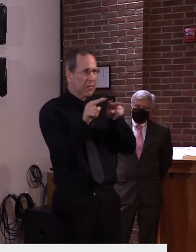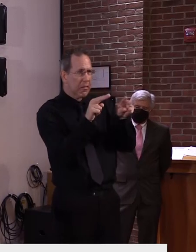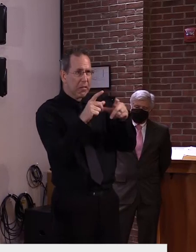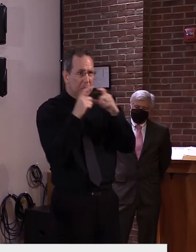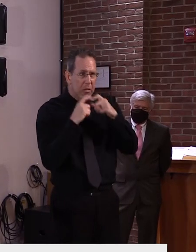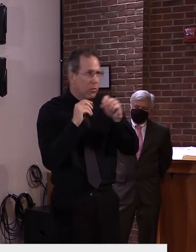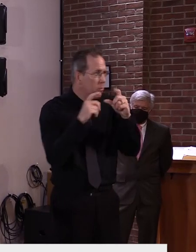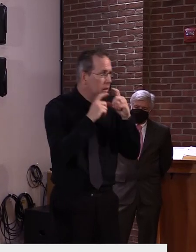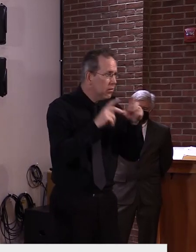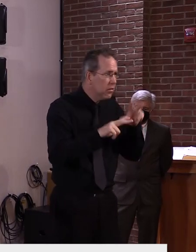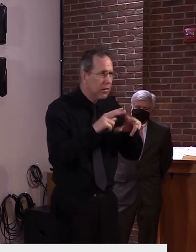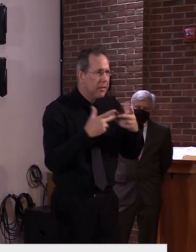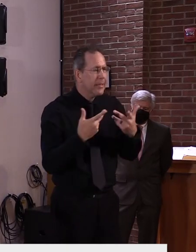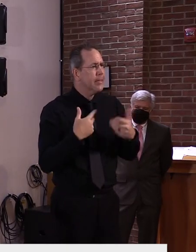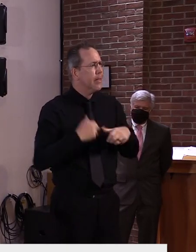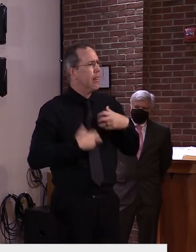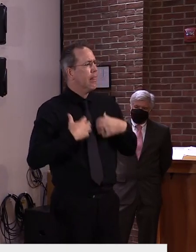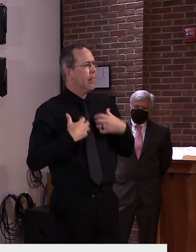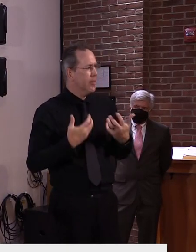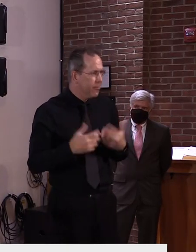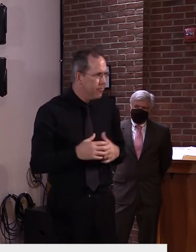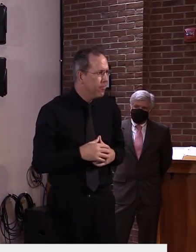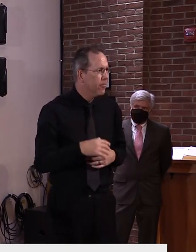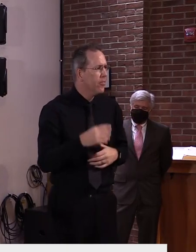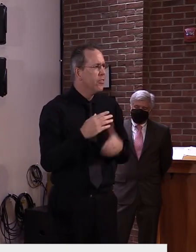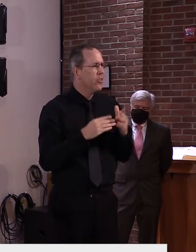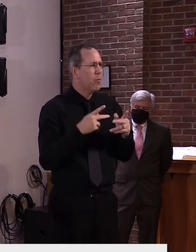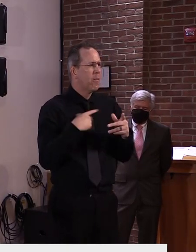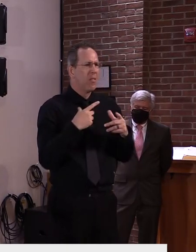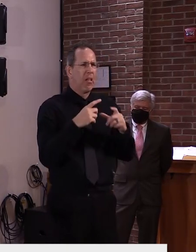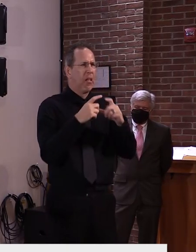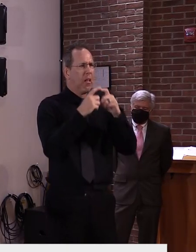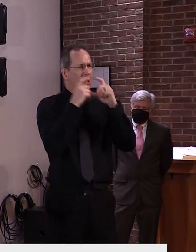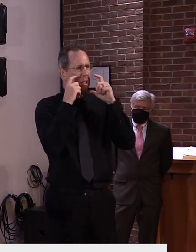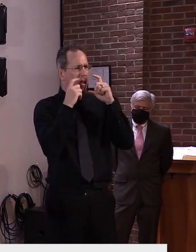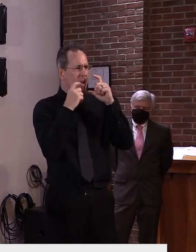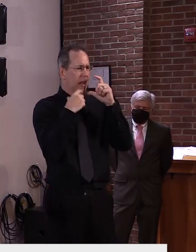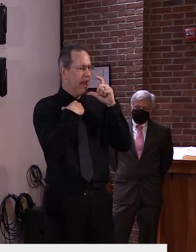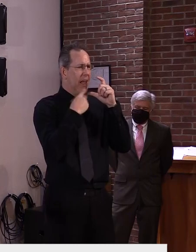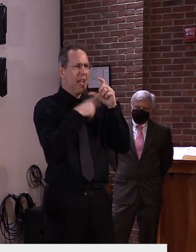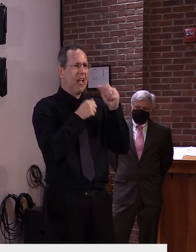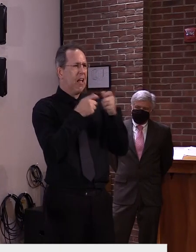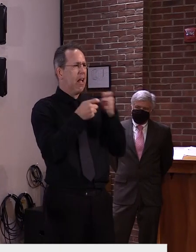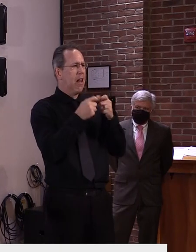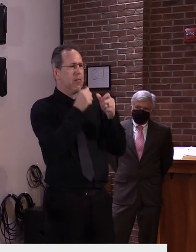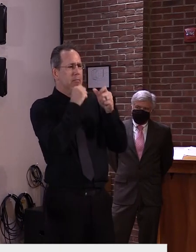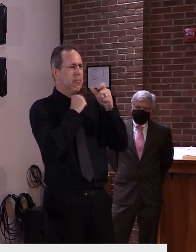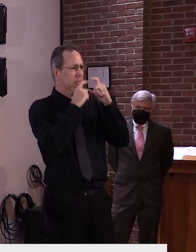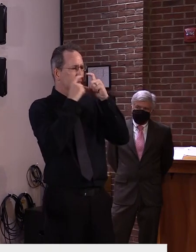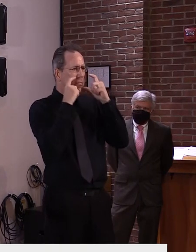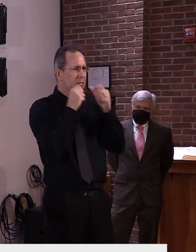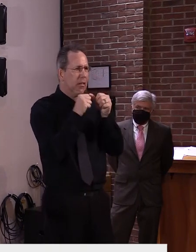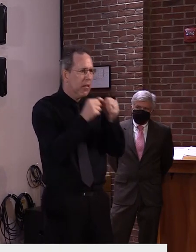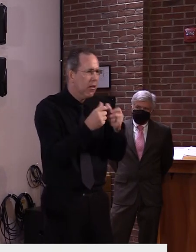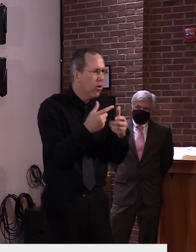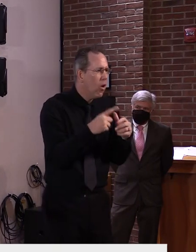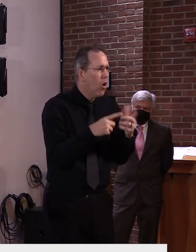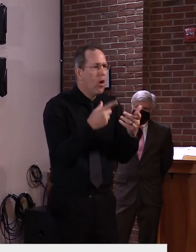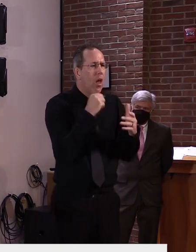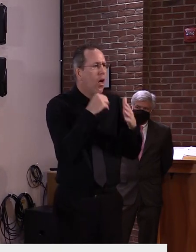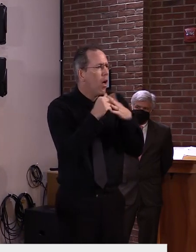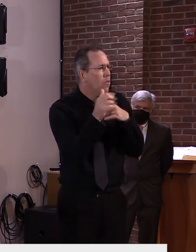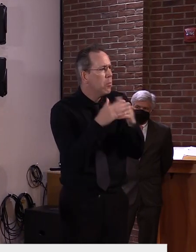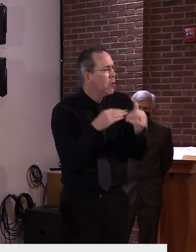who feel that they can't wear one for a variety of perhaps health-related reasons, et cetera. The